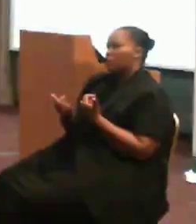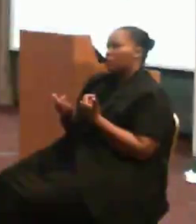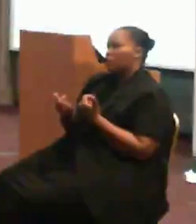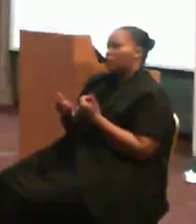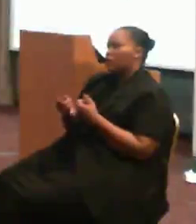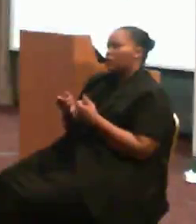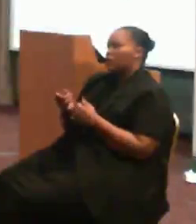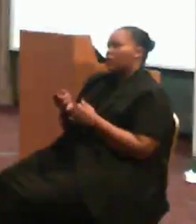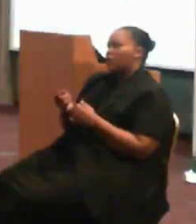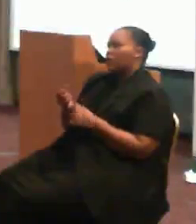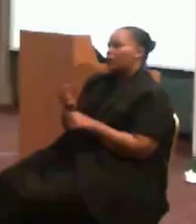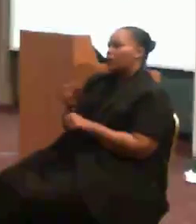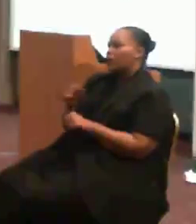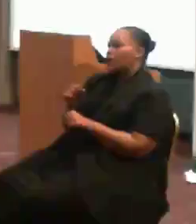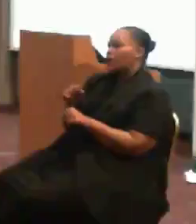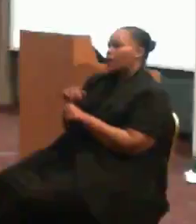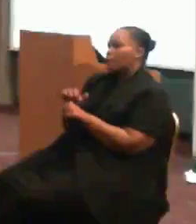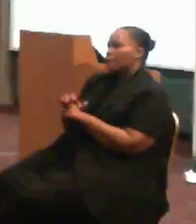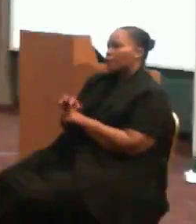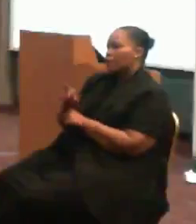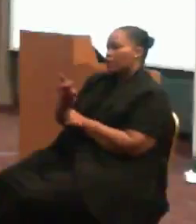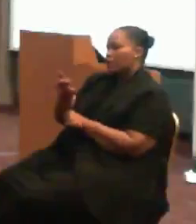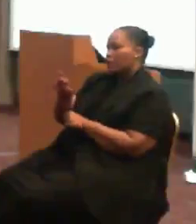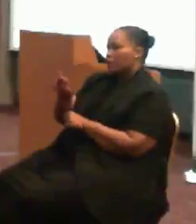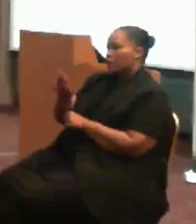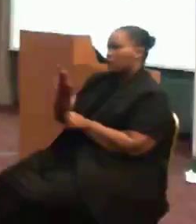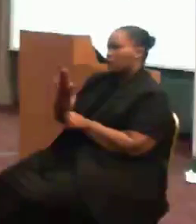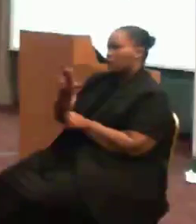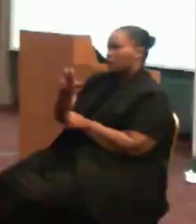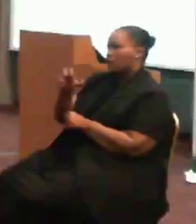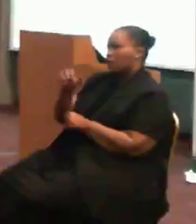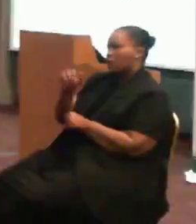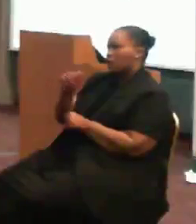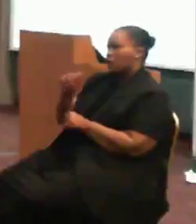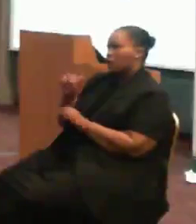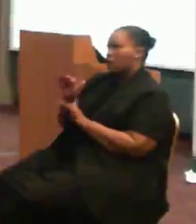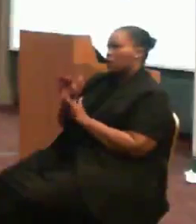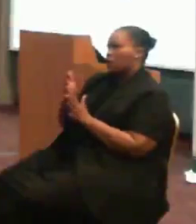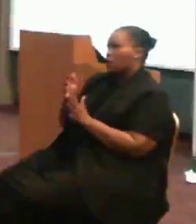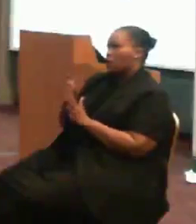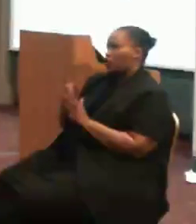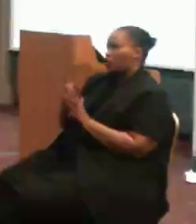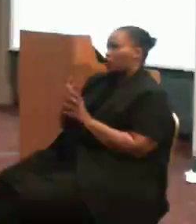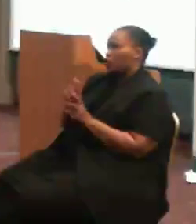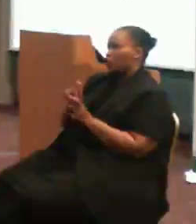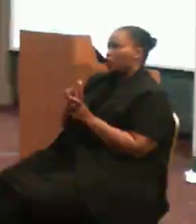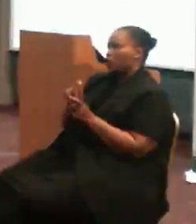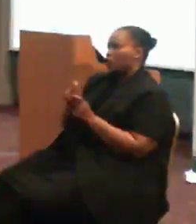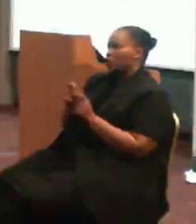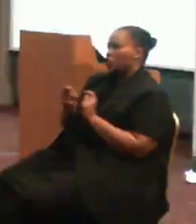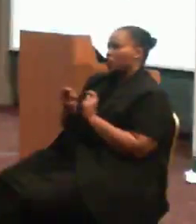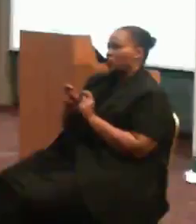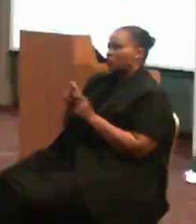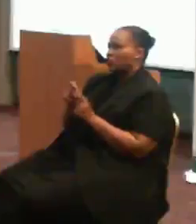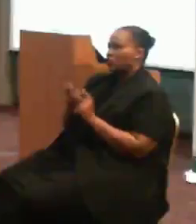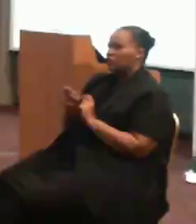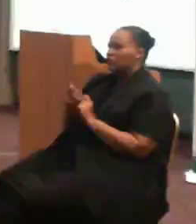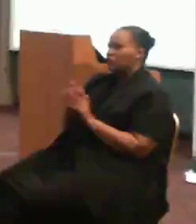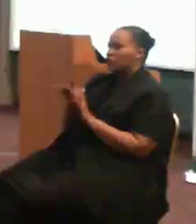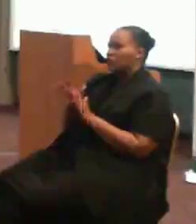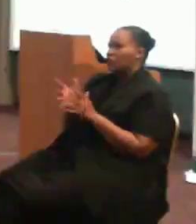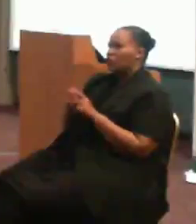impacted your RCA application? How are you adjusting for that? But what's also critical though